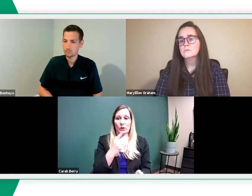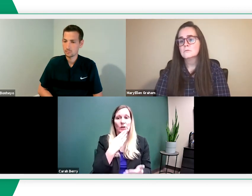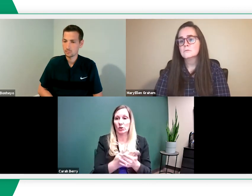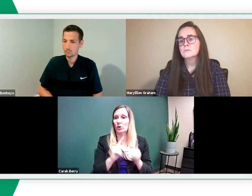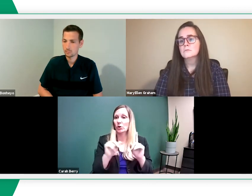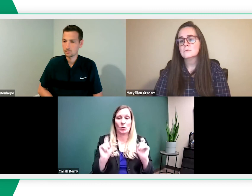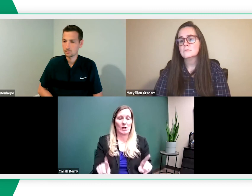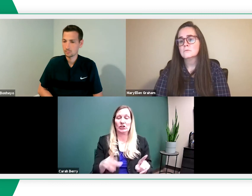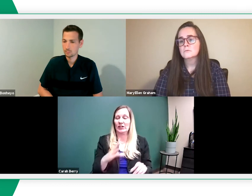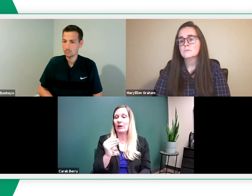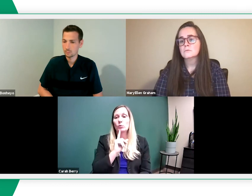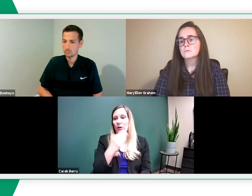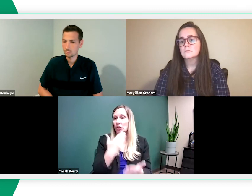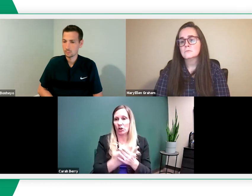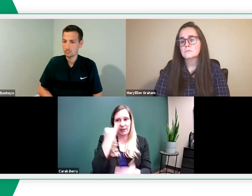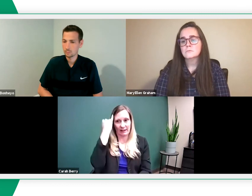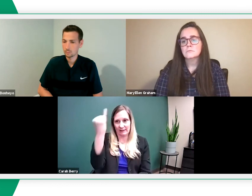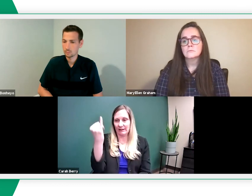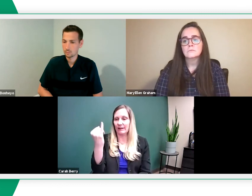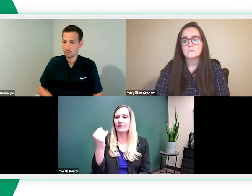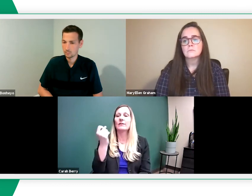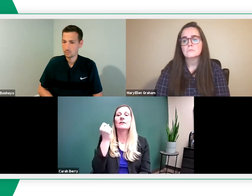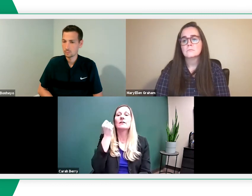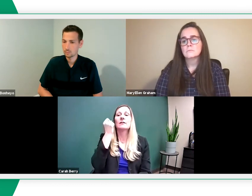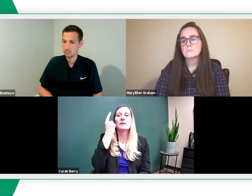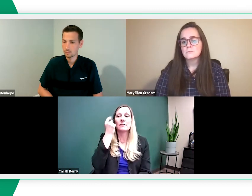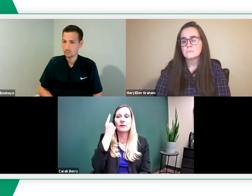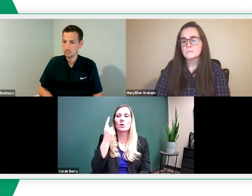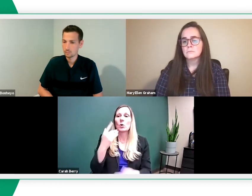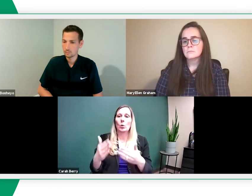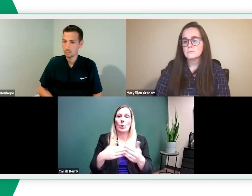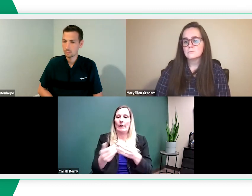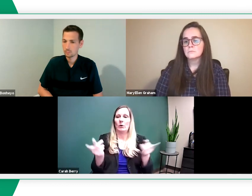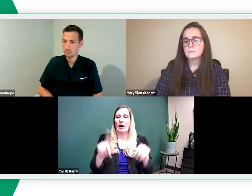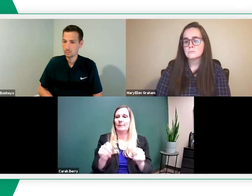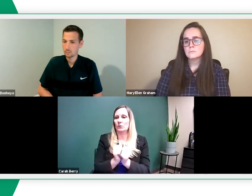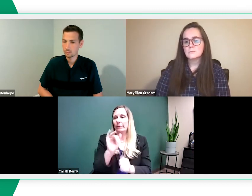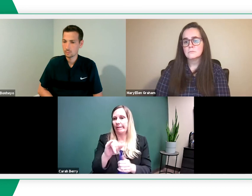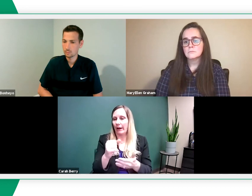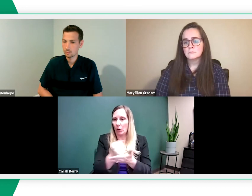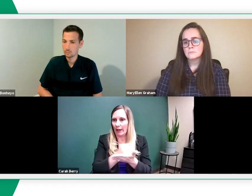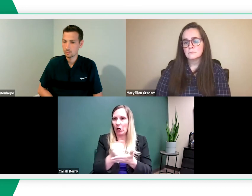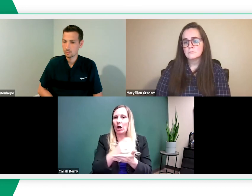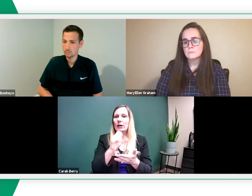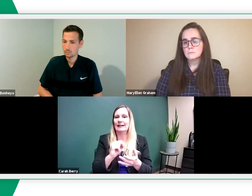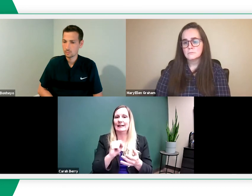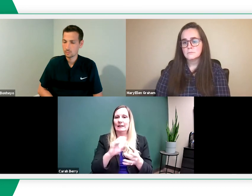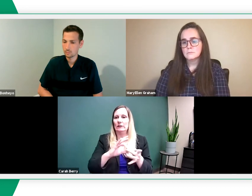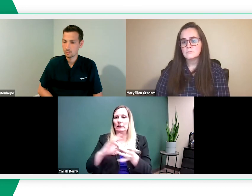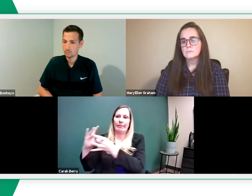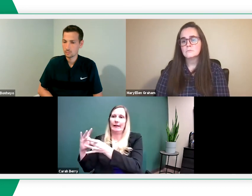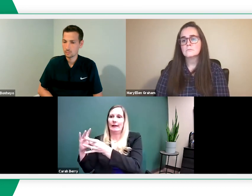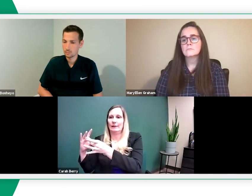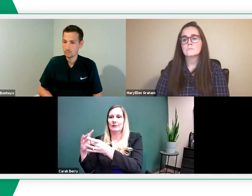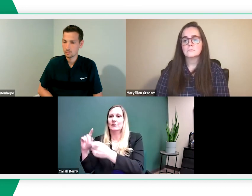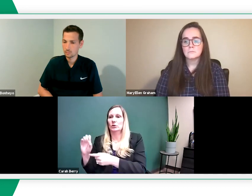for them? That is a very good question and a very good idea. So whatever happens with that